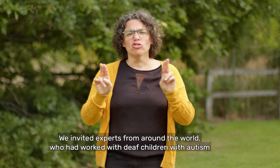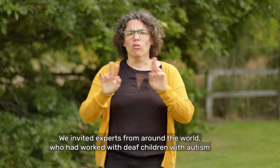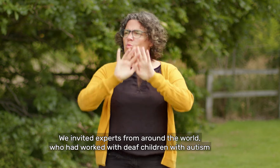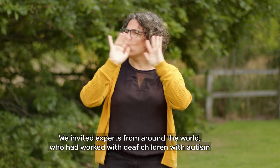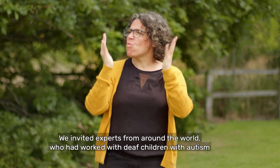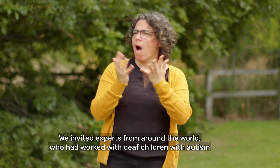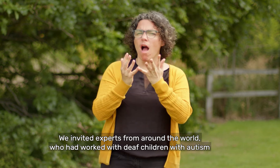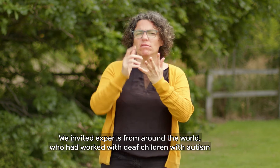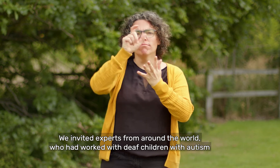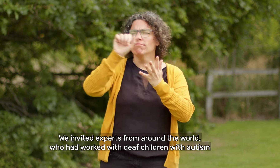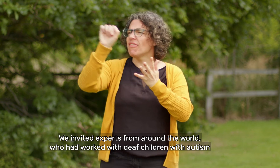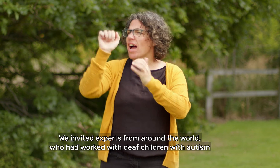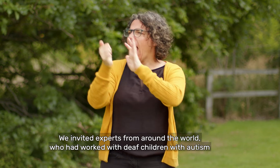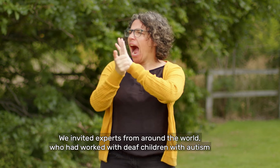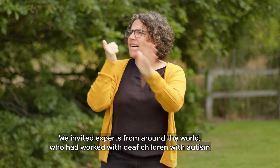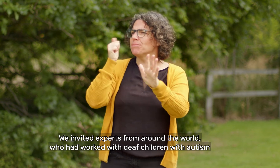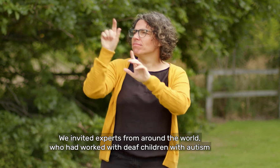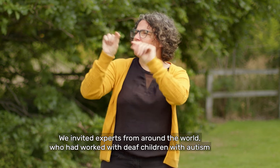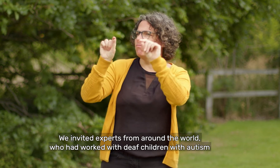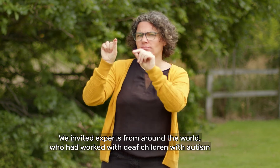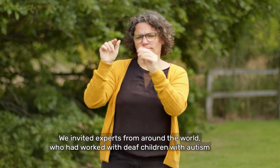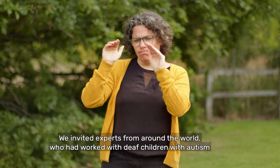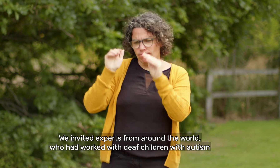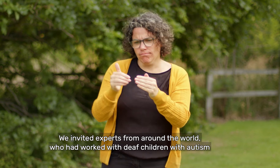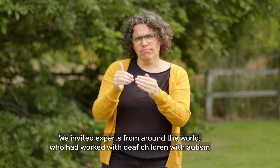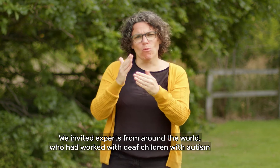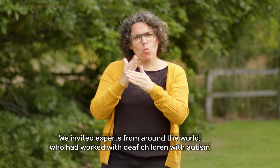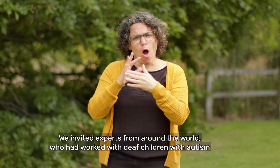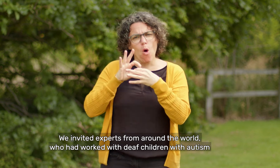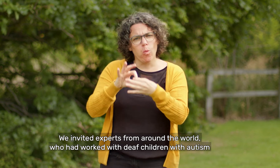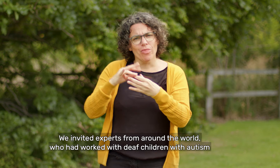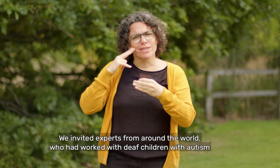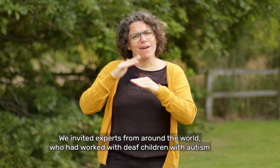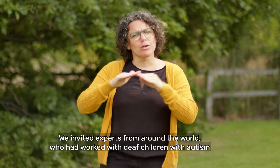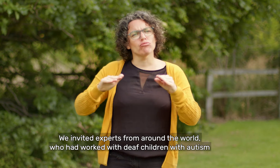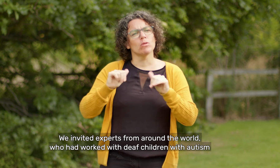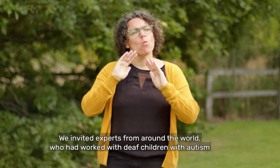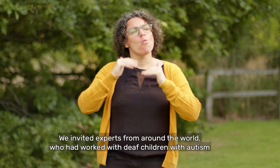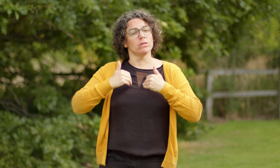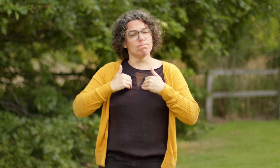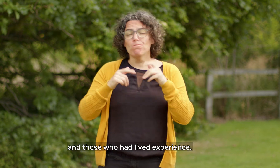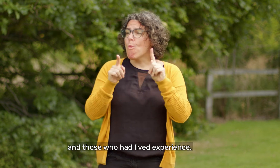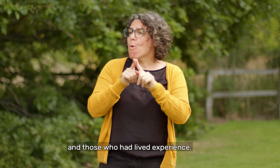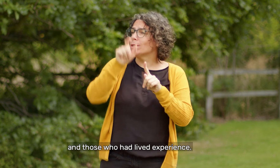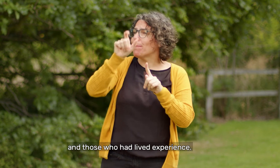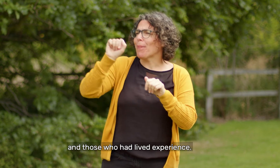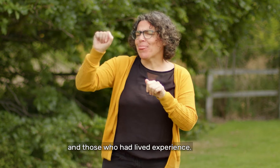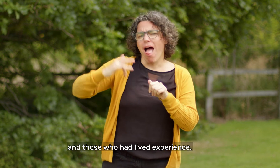We invited experts from around the world who had worked with deaf children with autism and those who had lived